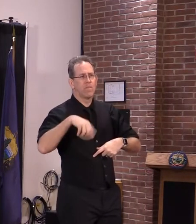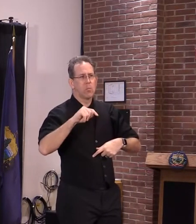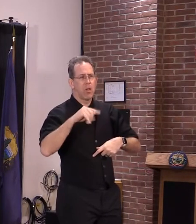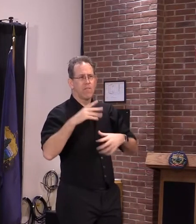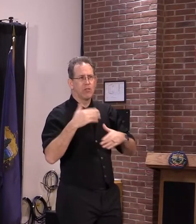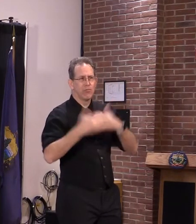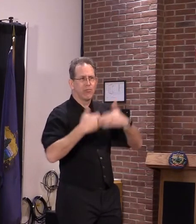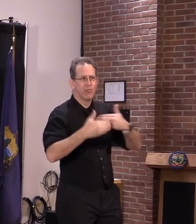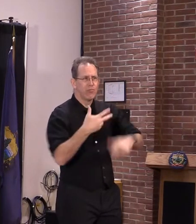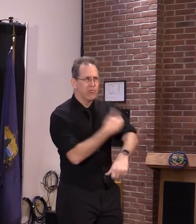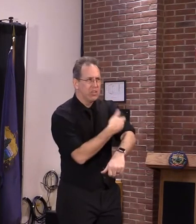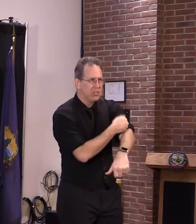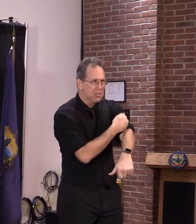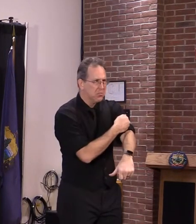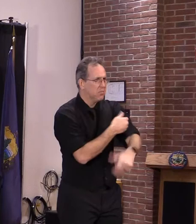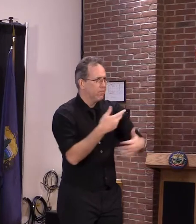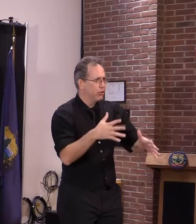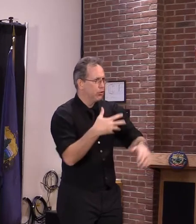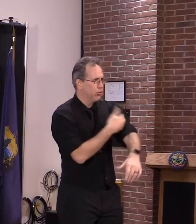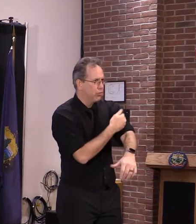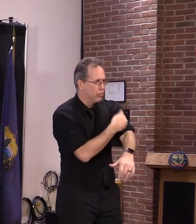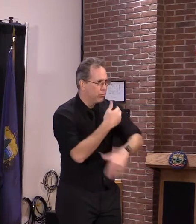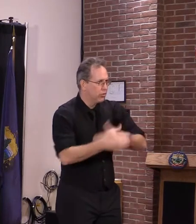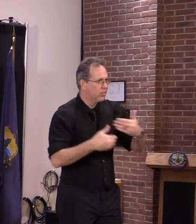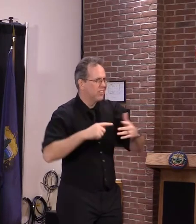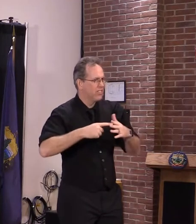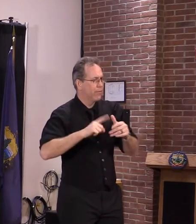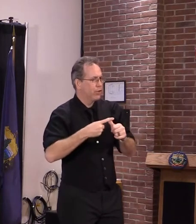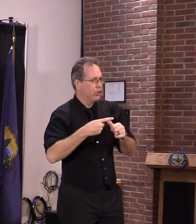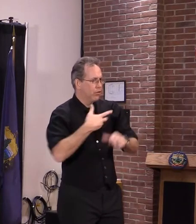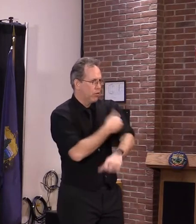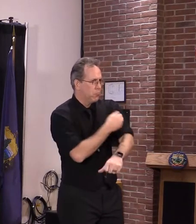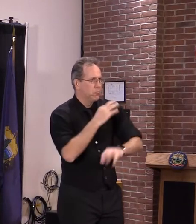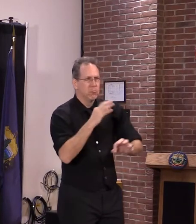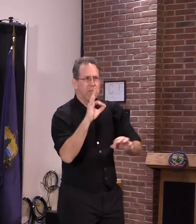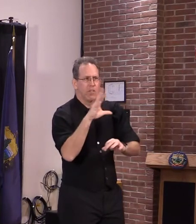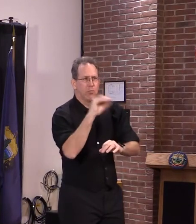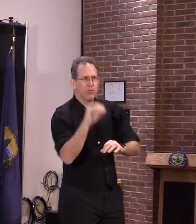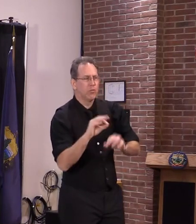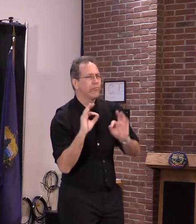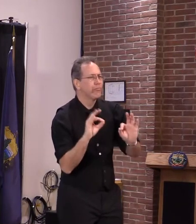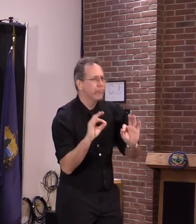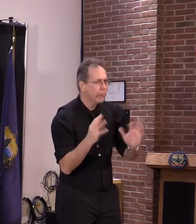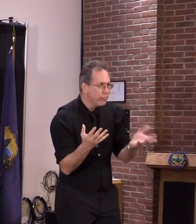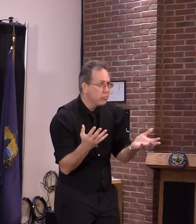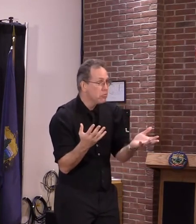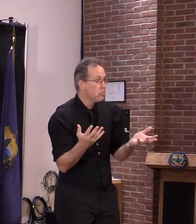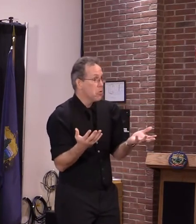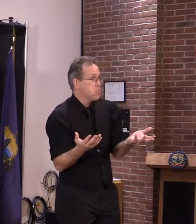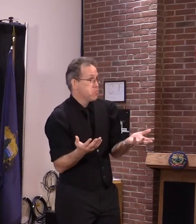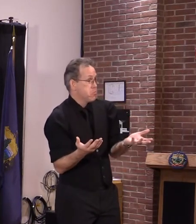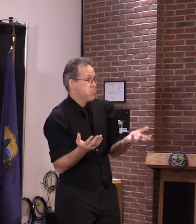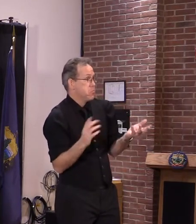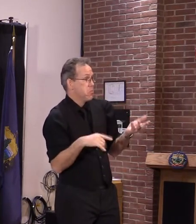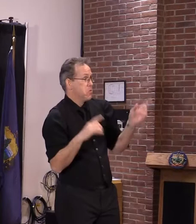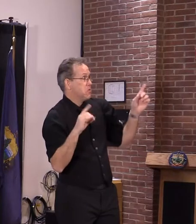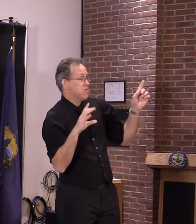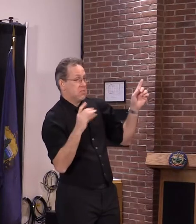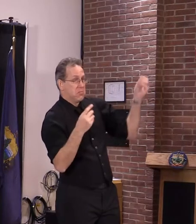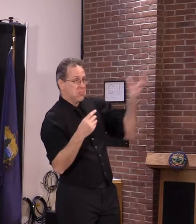been vaccinated in some capacity. So that would leave us to believe there's